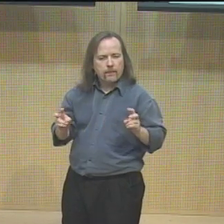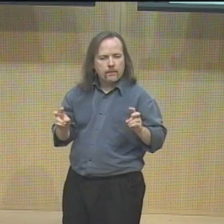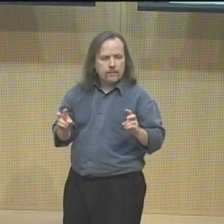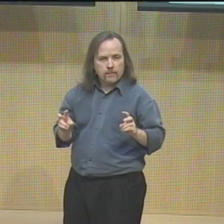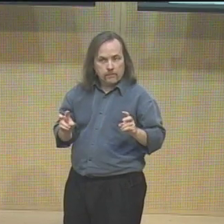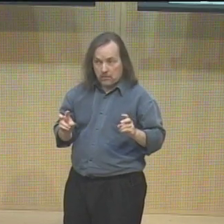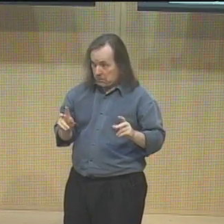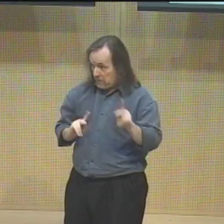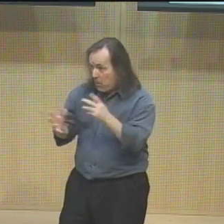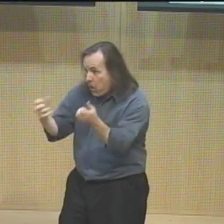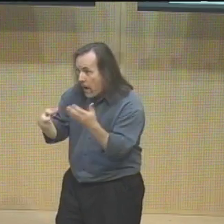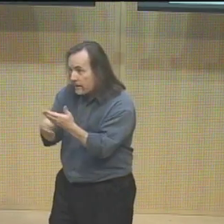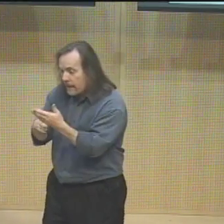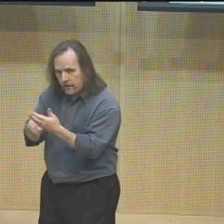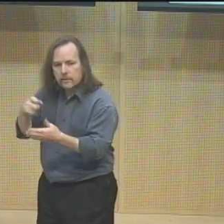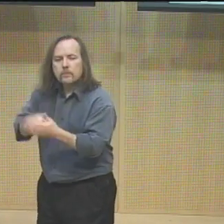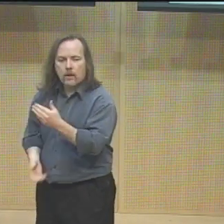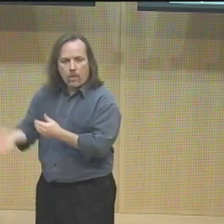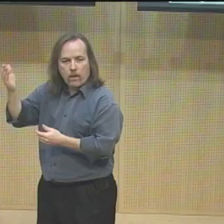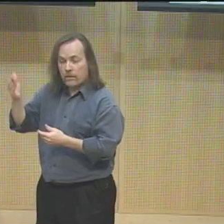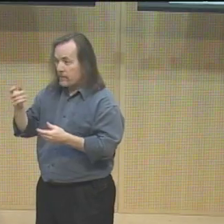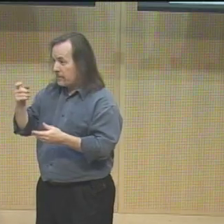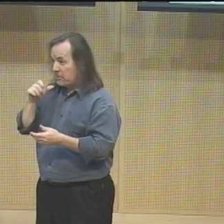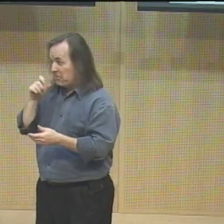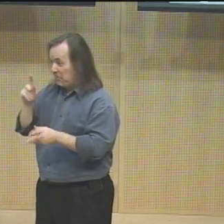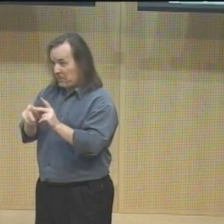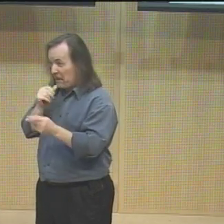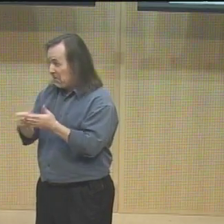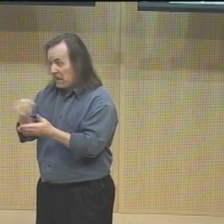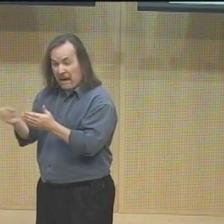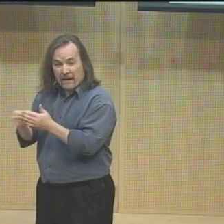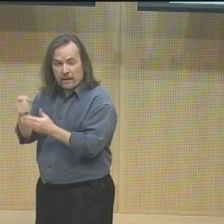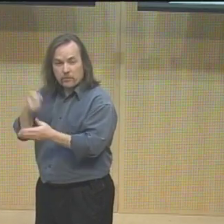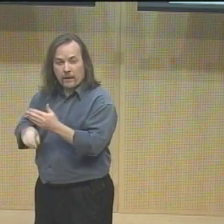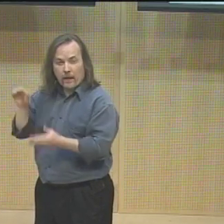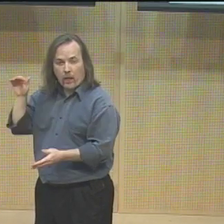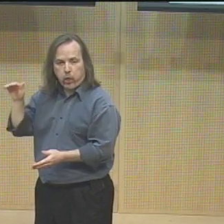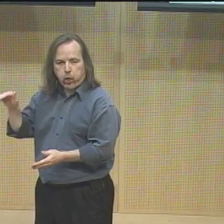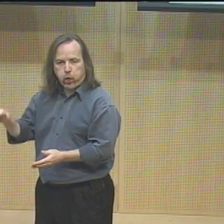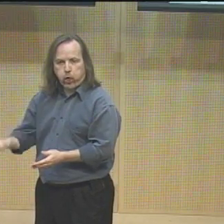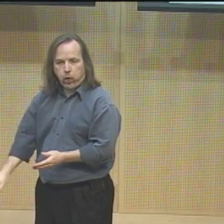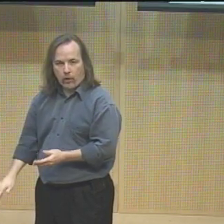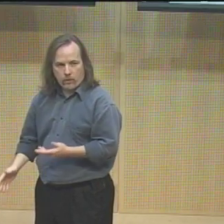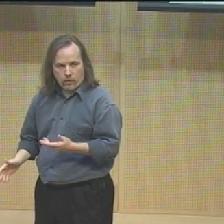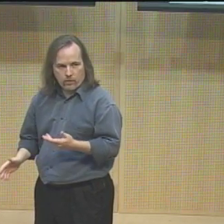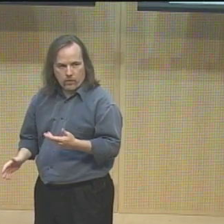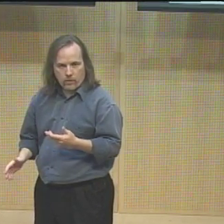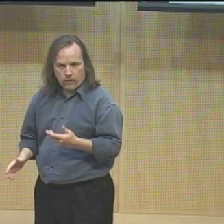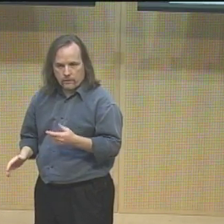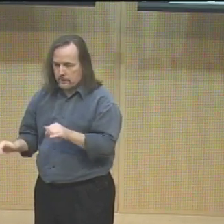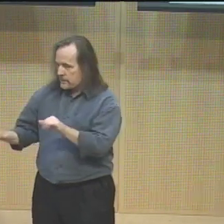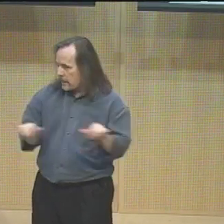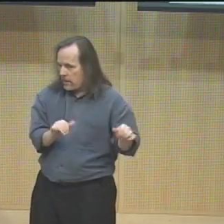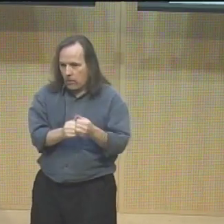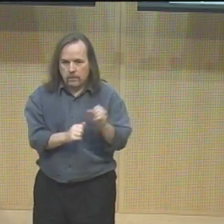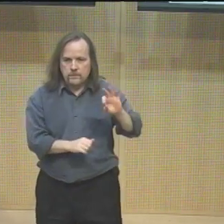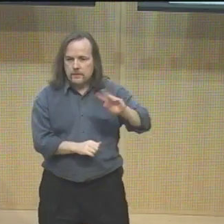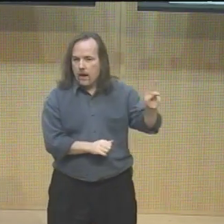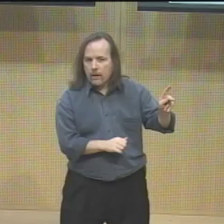and demand. If people want tickets, the prices tend to go up. If people are not demanding, they don't have the demand is not that high,